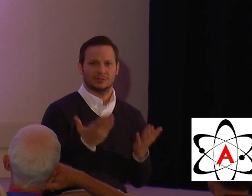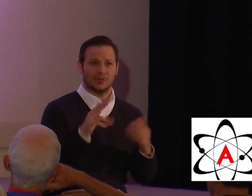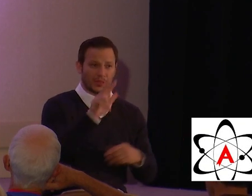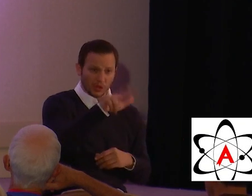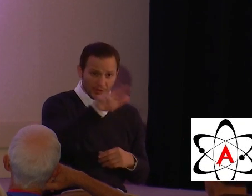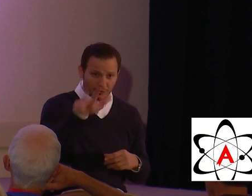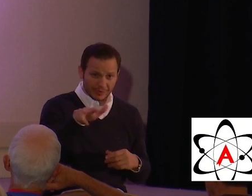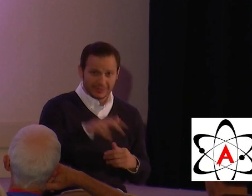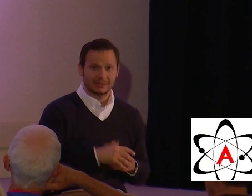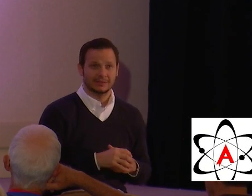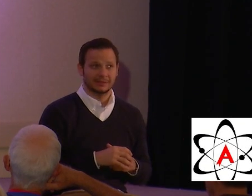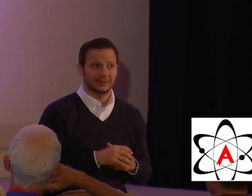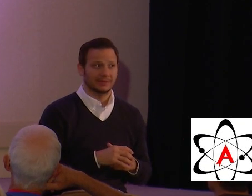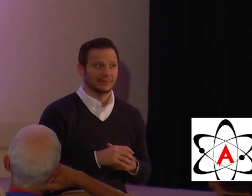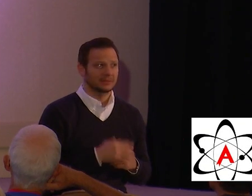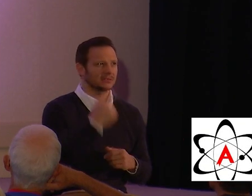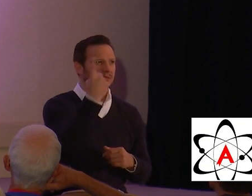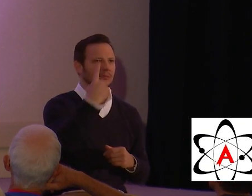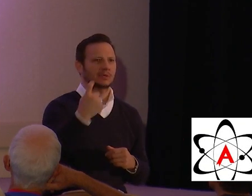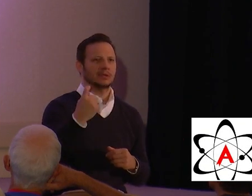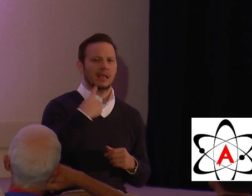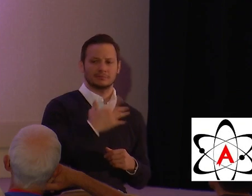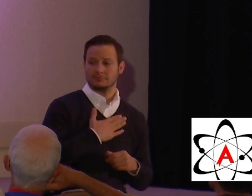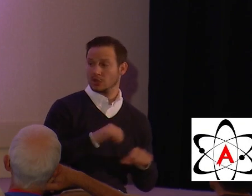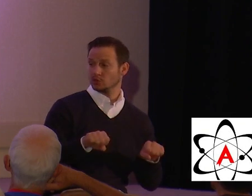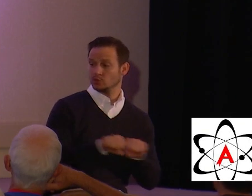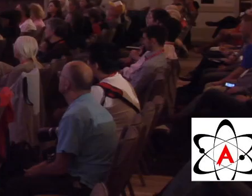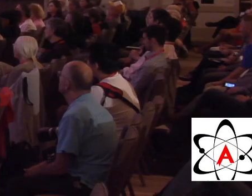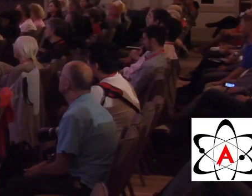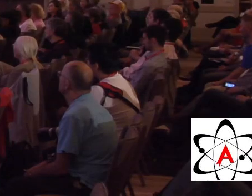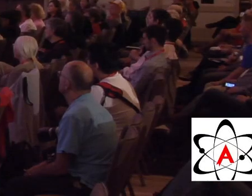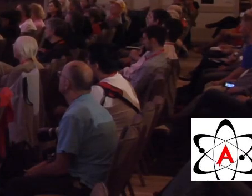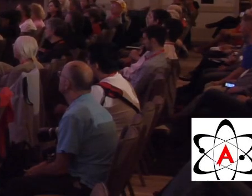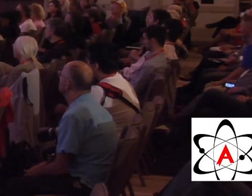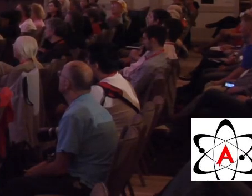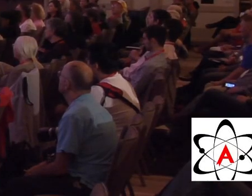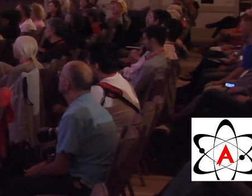33. Somebody asked me about my shoes.